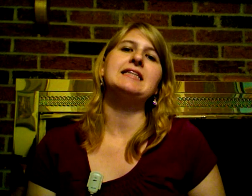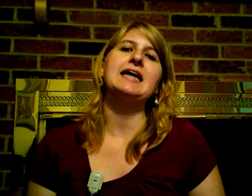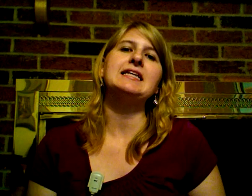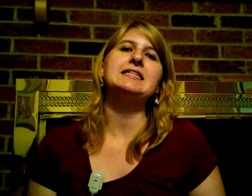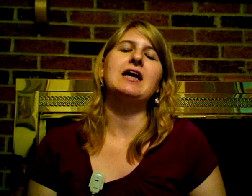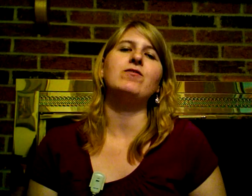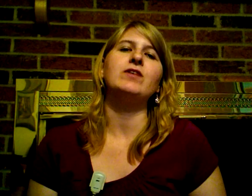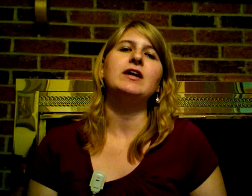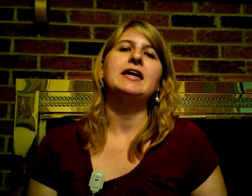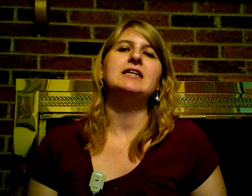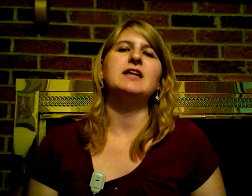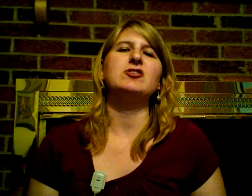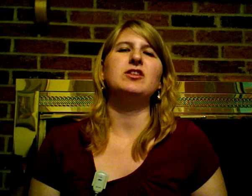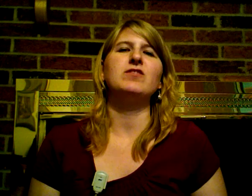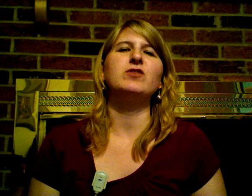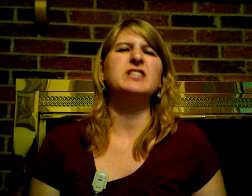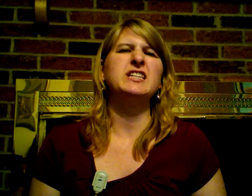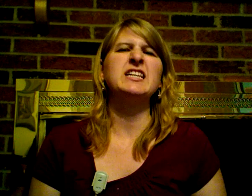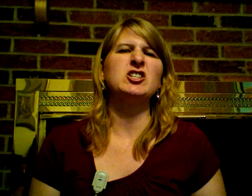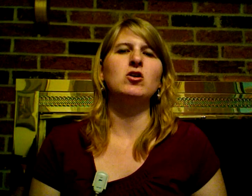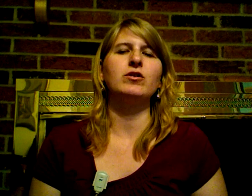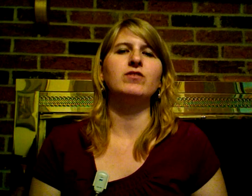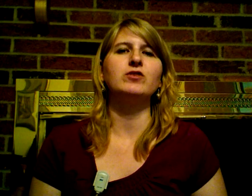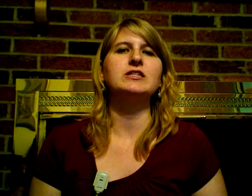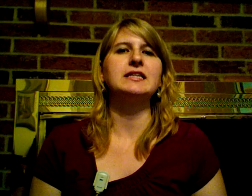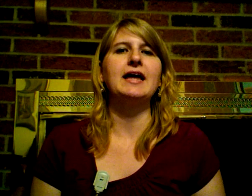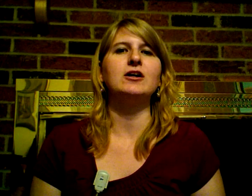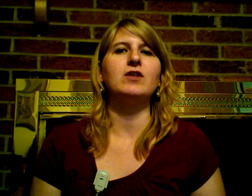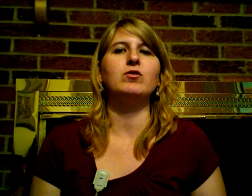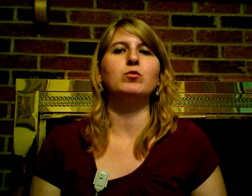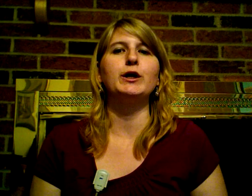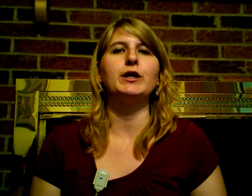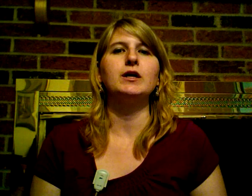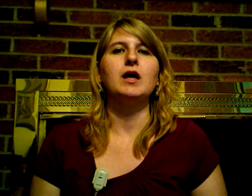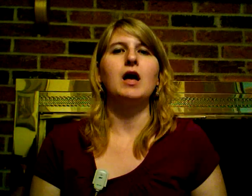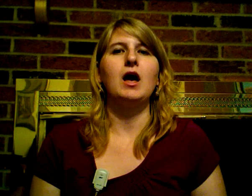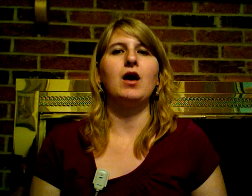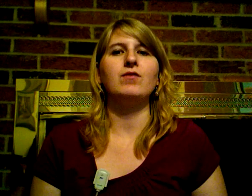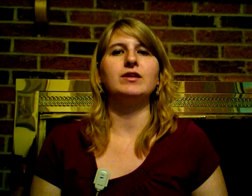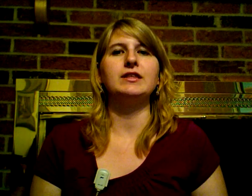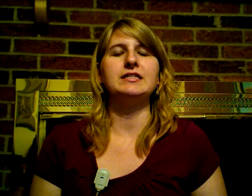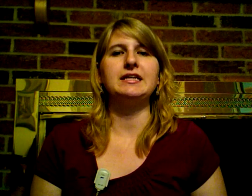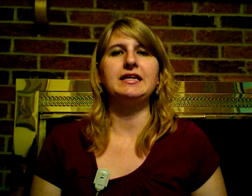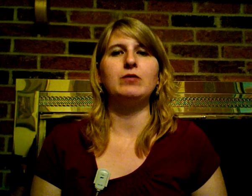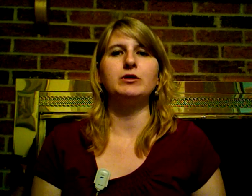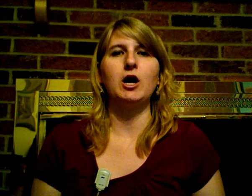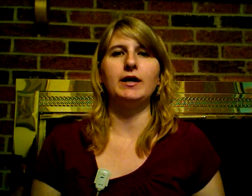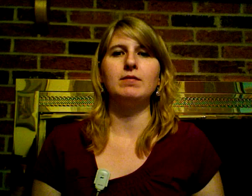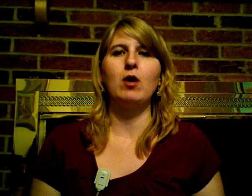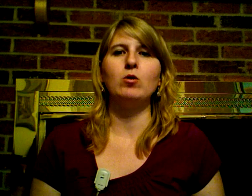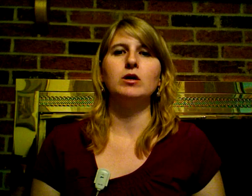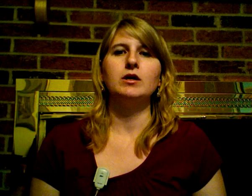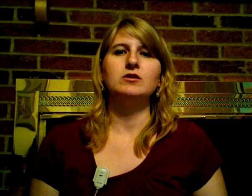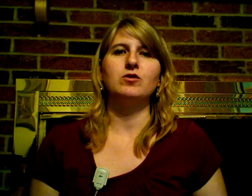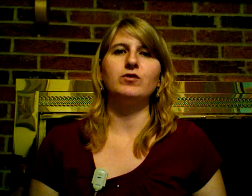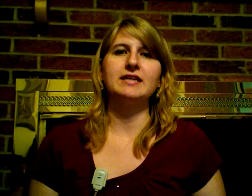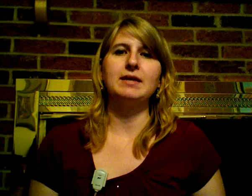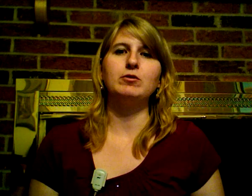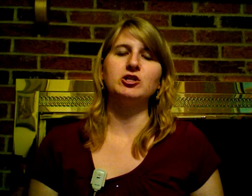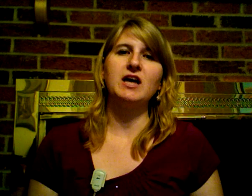sign itself is actually the first initial or the first letter of the word of the city that we're talking about. So for example,